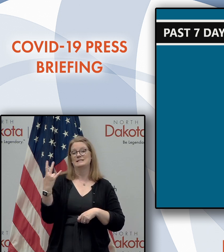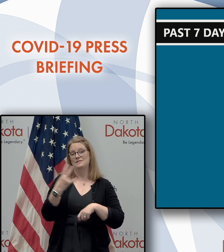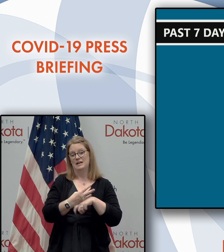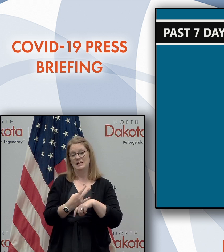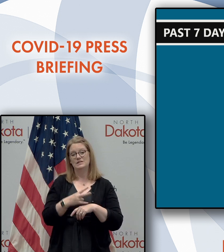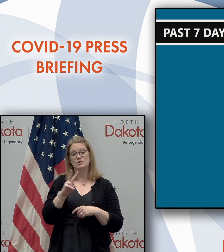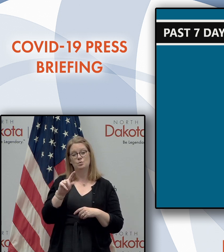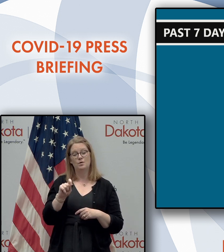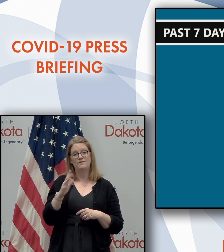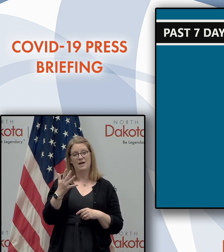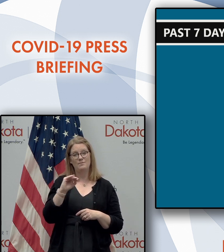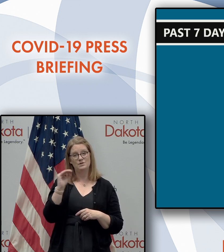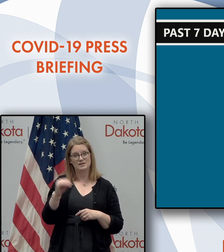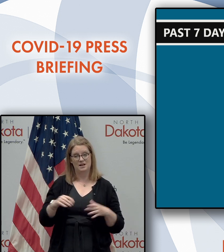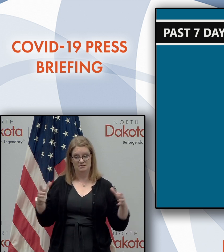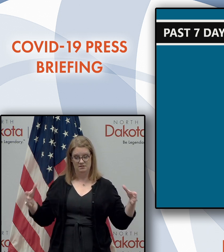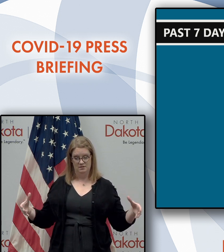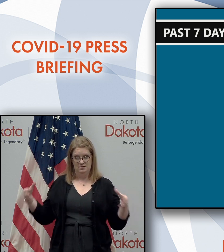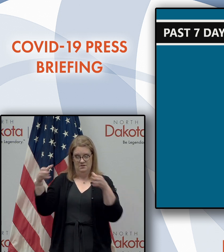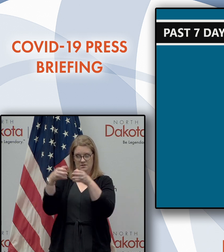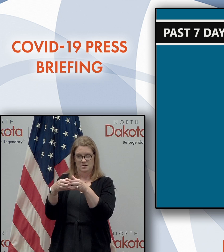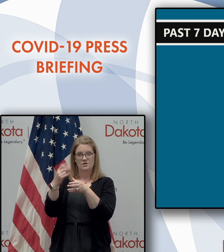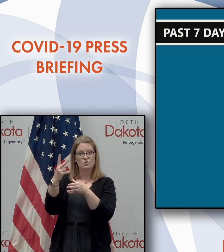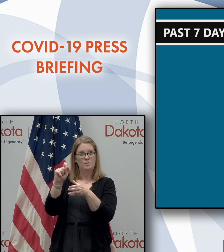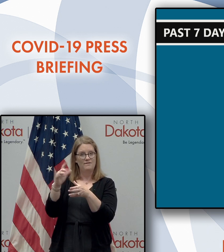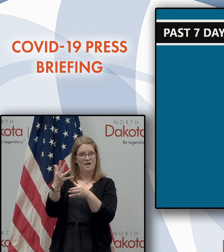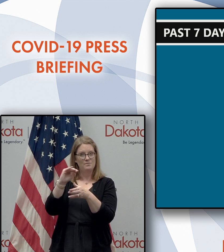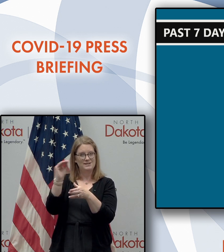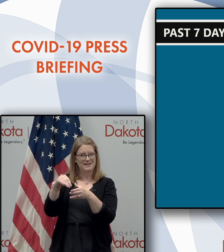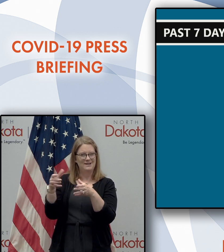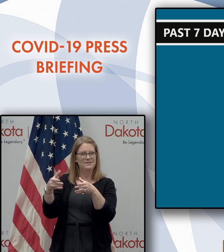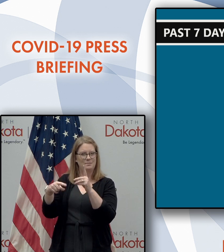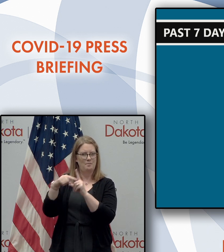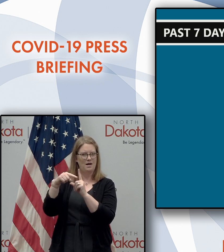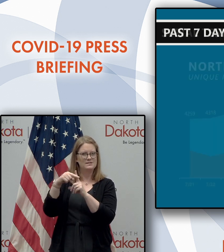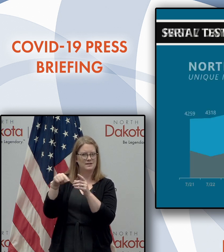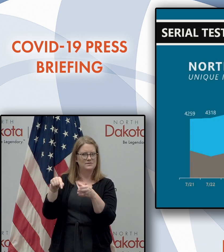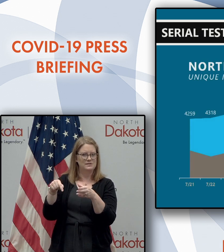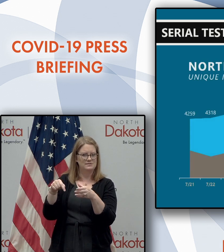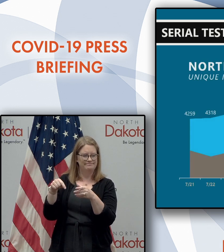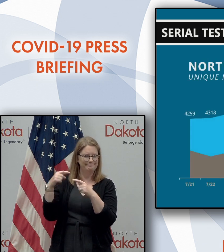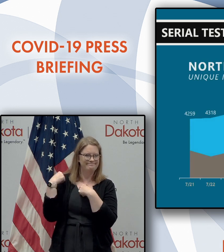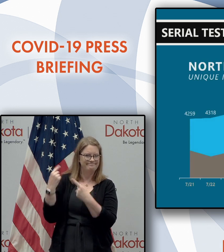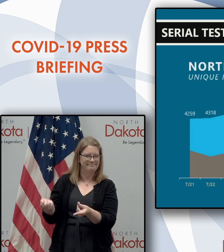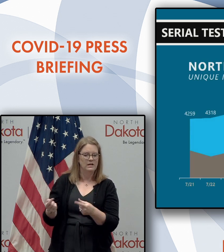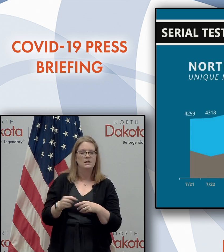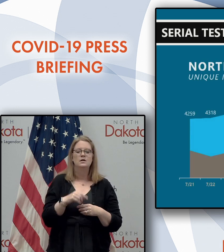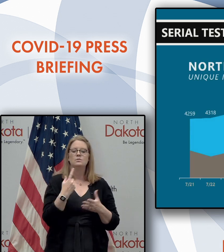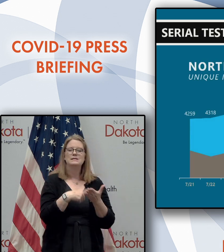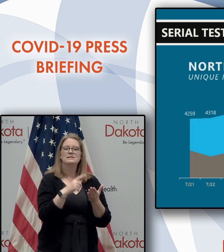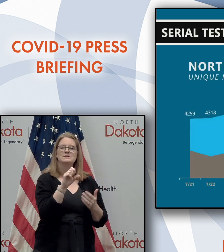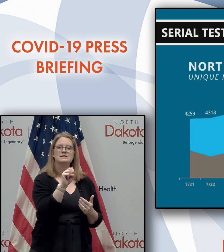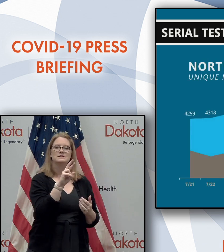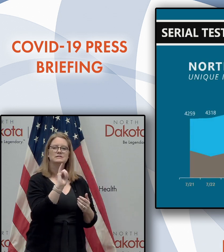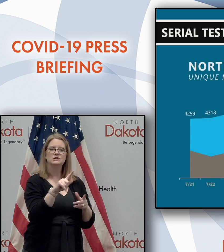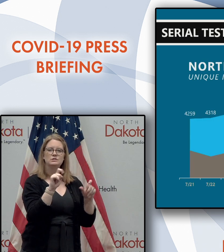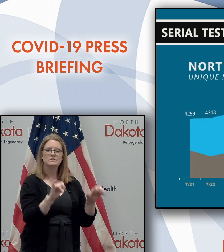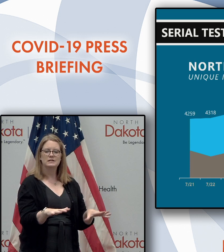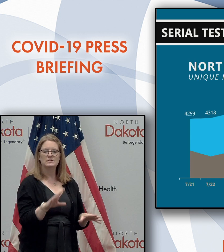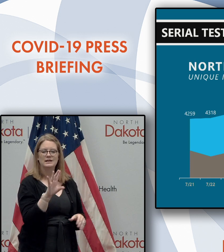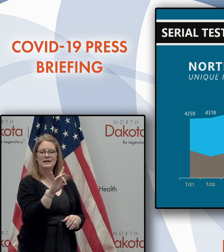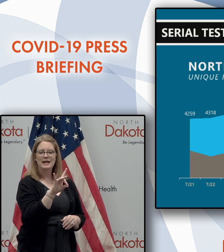averaging 2.5% positives. And that is, we go to the next slide when we talk about the serial testing. This was